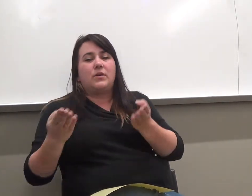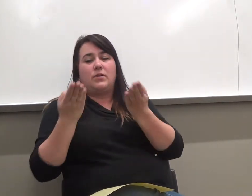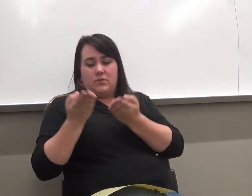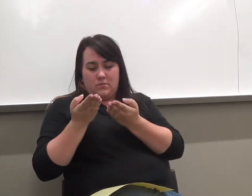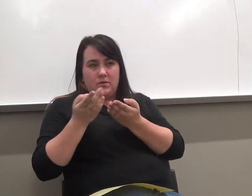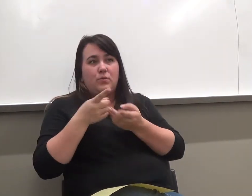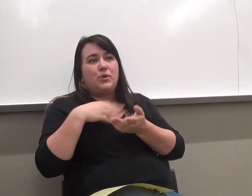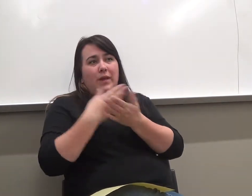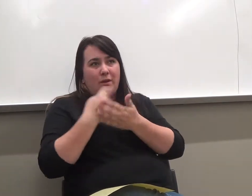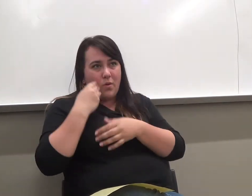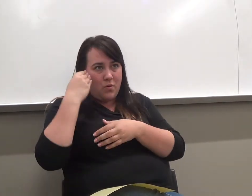Tuesday.